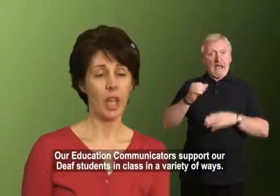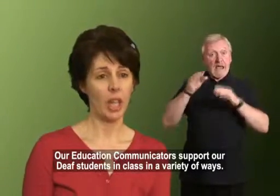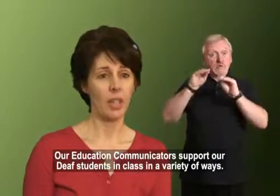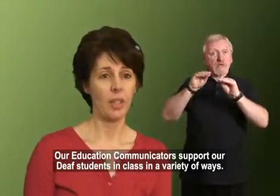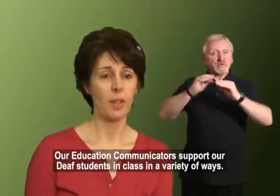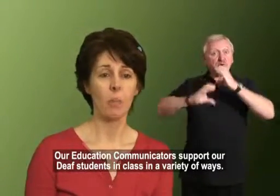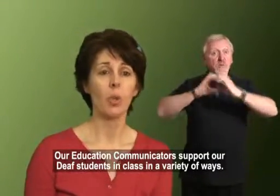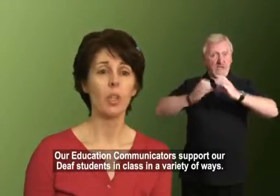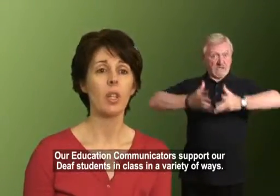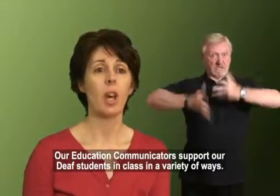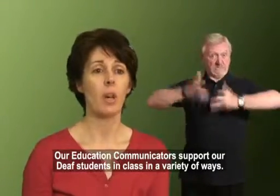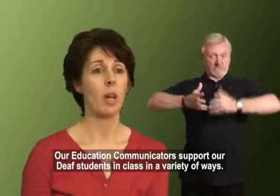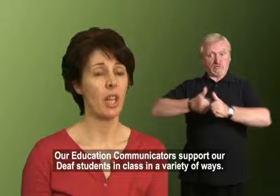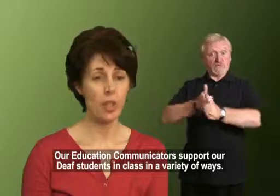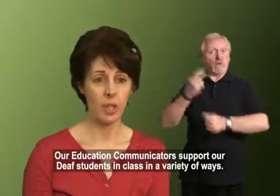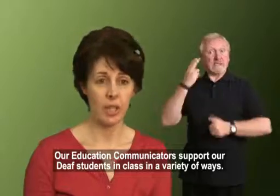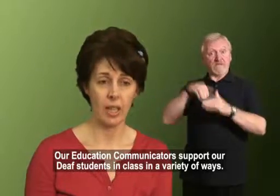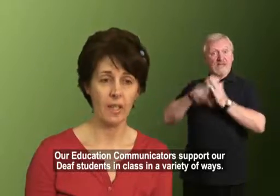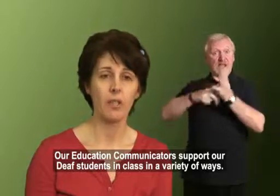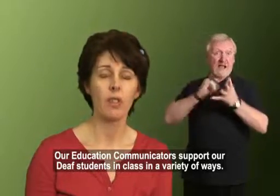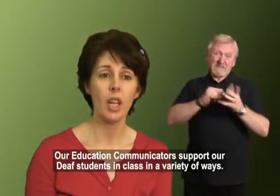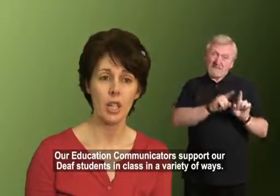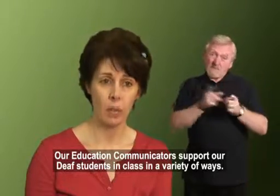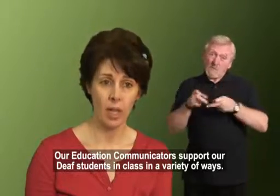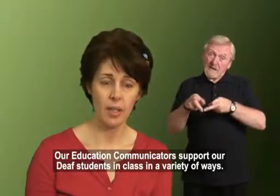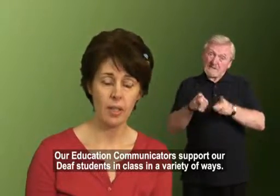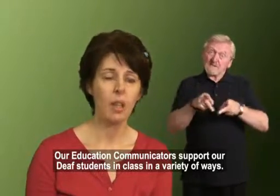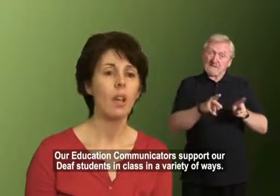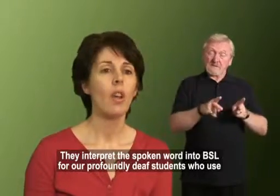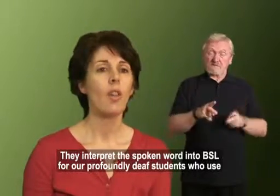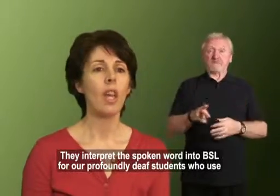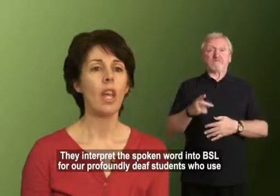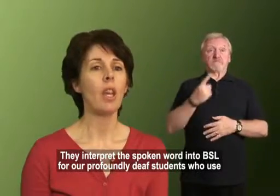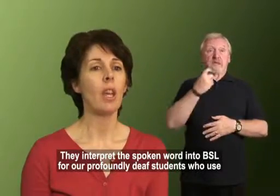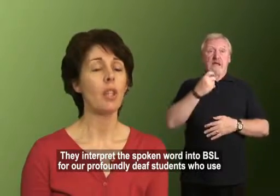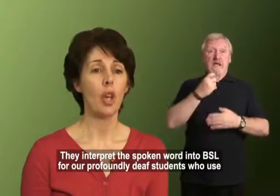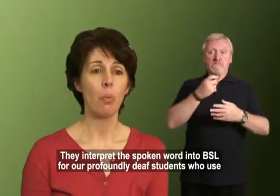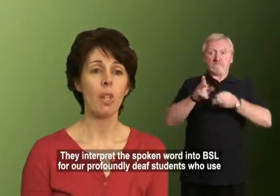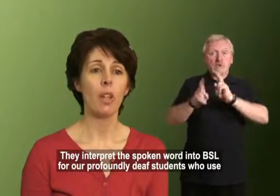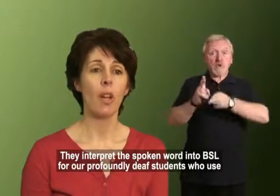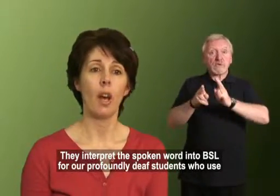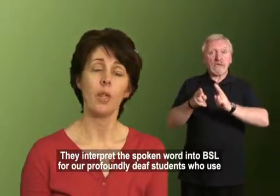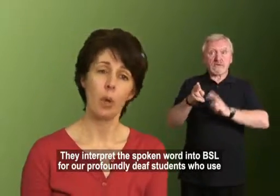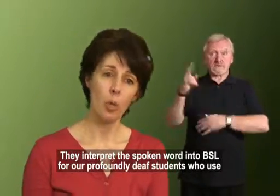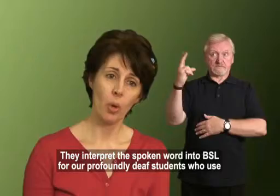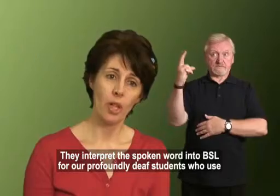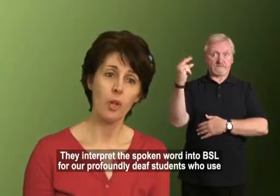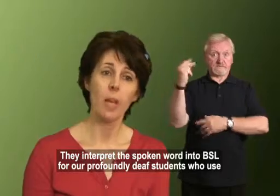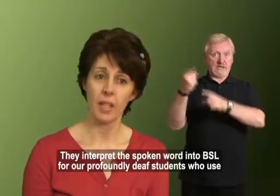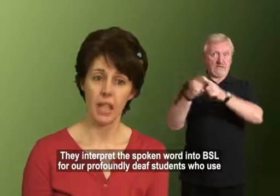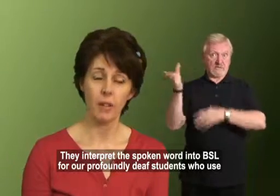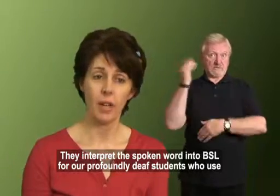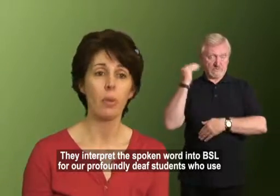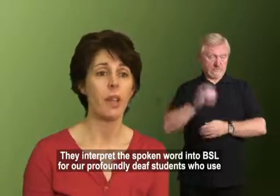educational communicators support our deaf students in class in a variety of ways. They interpret the spoken word